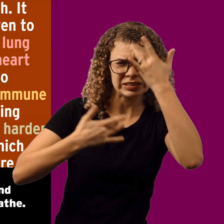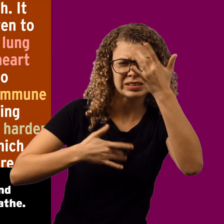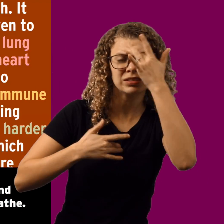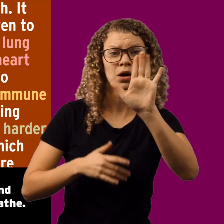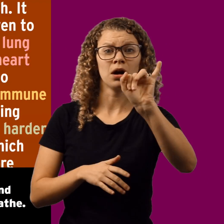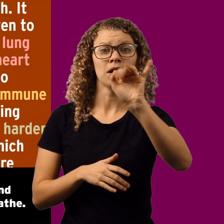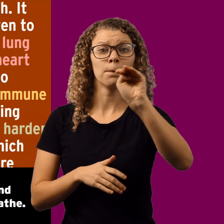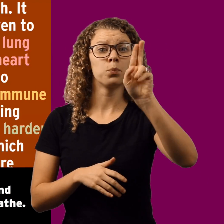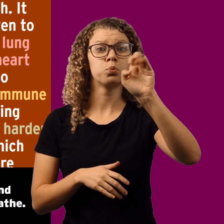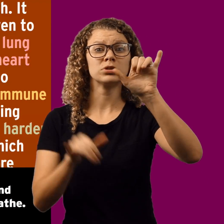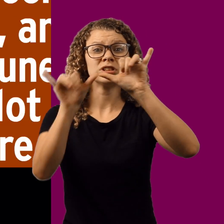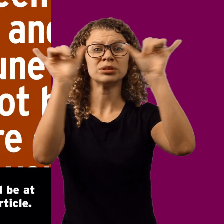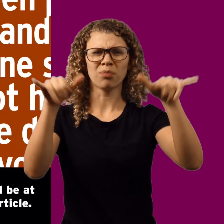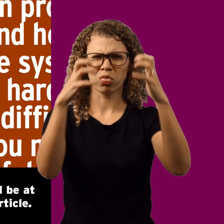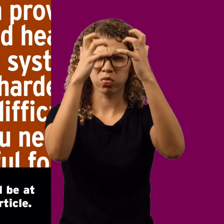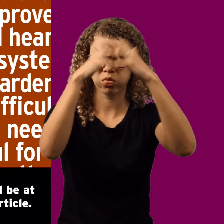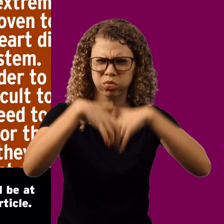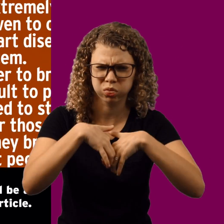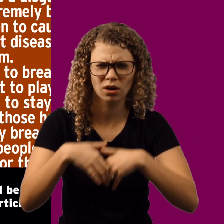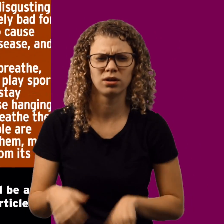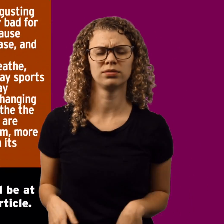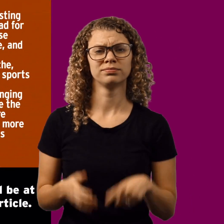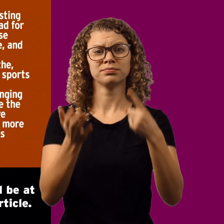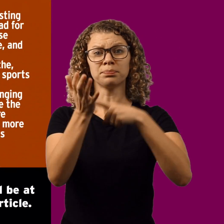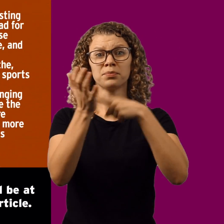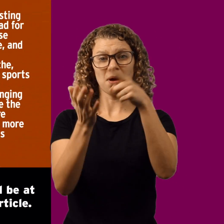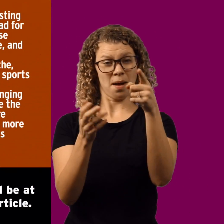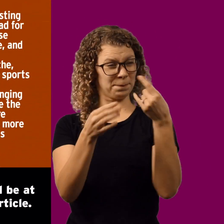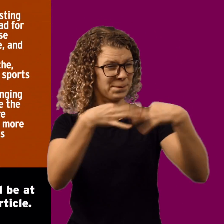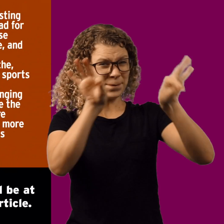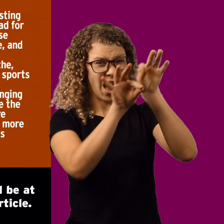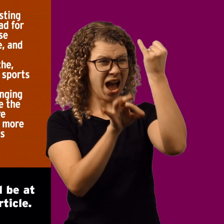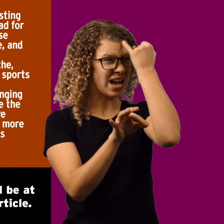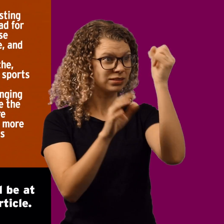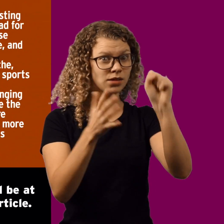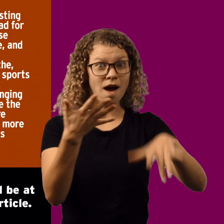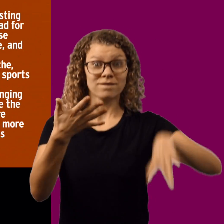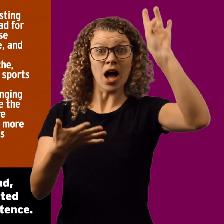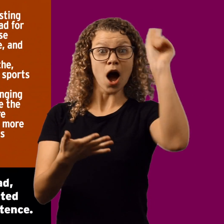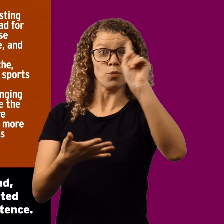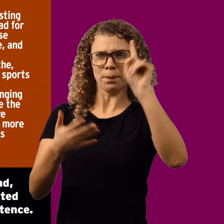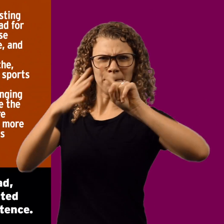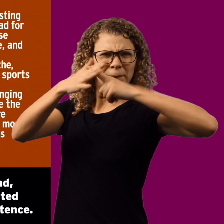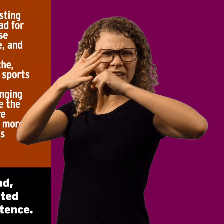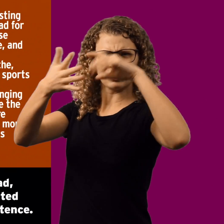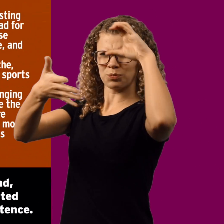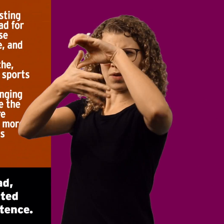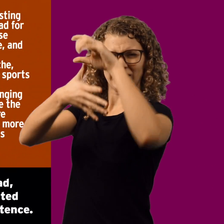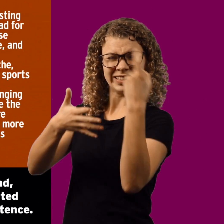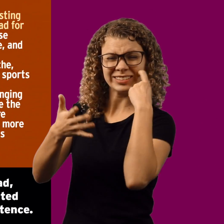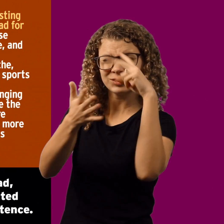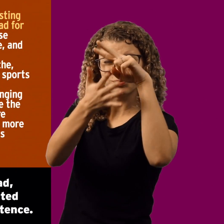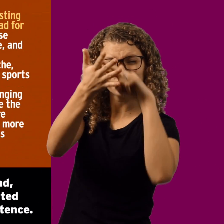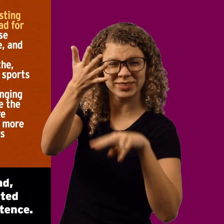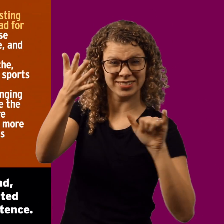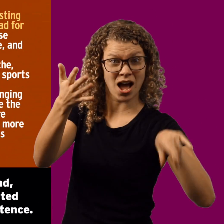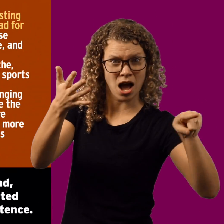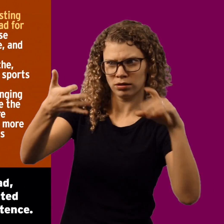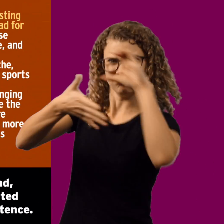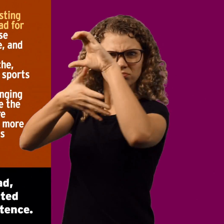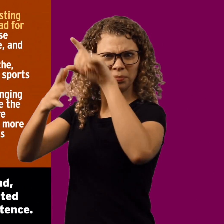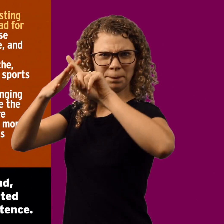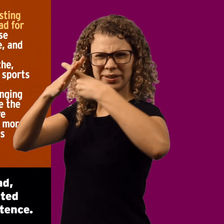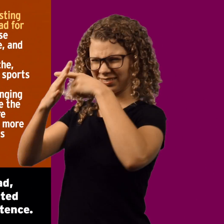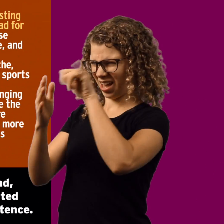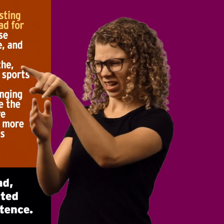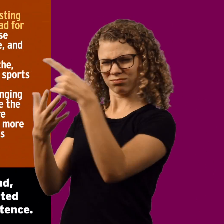breathe. Sometimes the main idea will be at the start of a paragraph or article. In the passage we just read, the writer pretty much stated the main